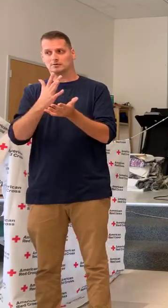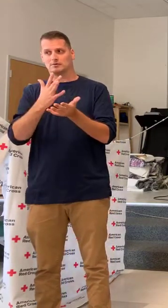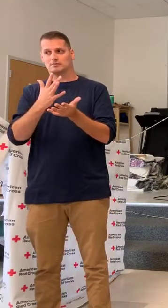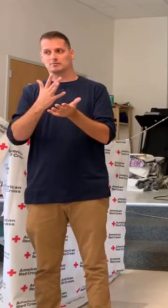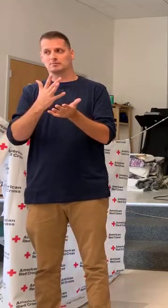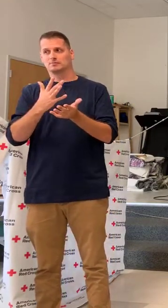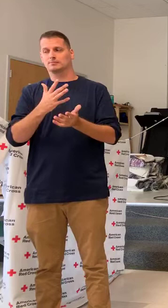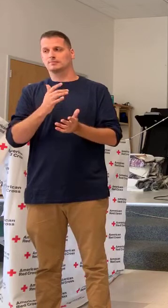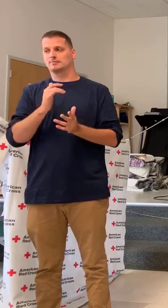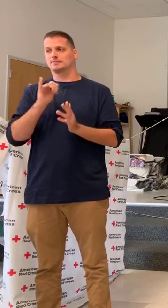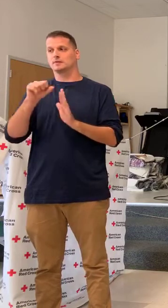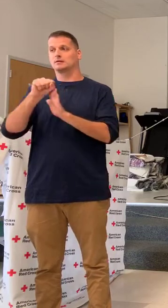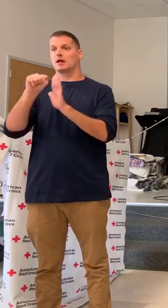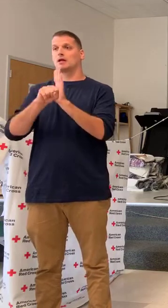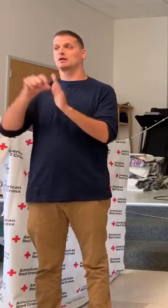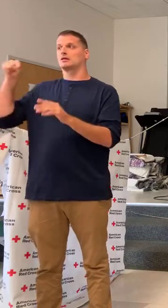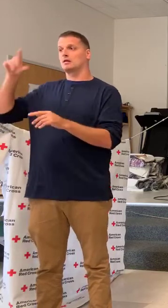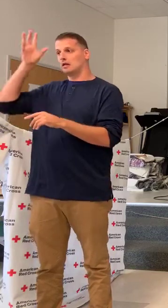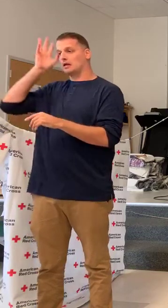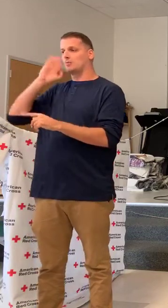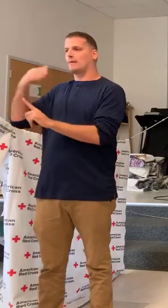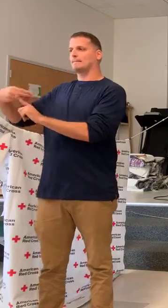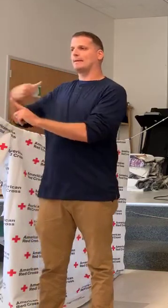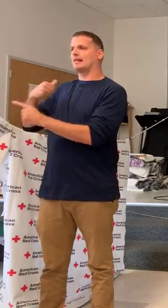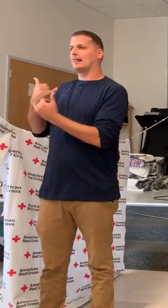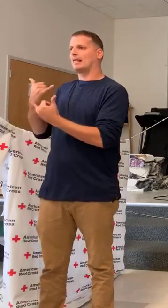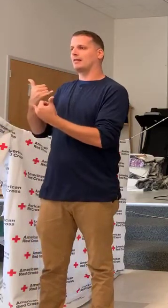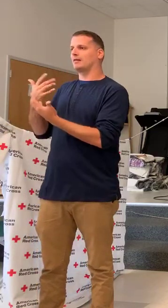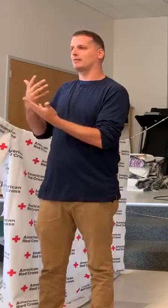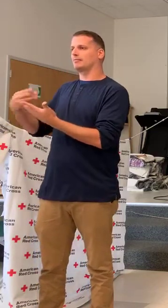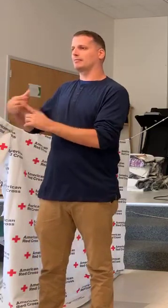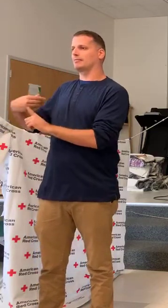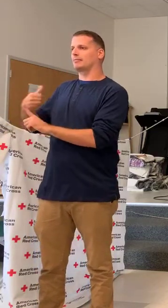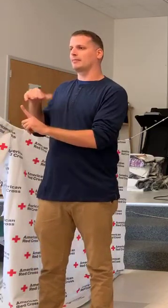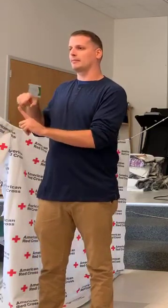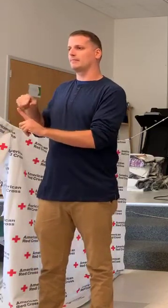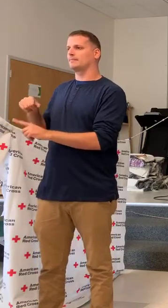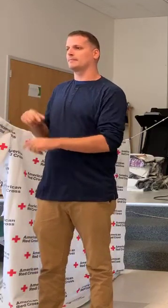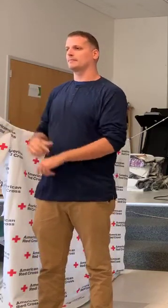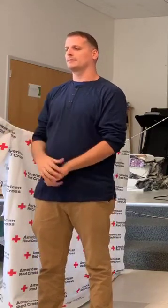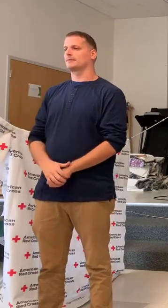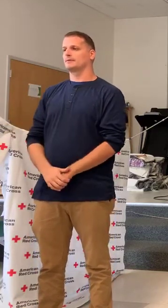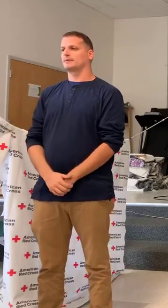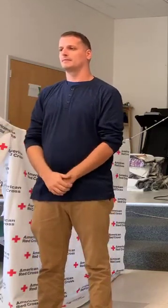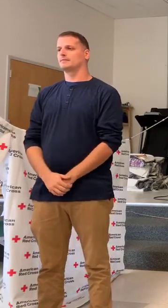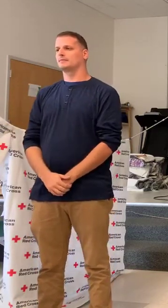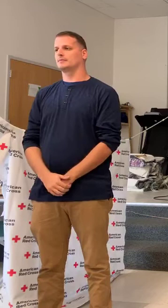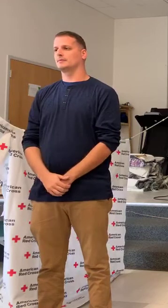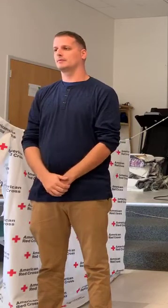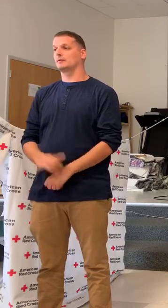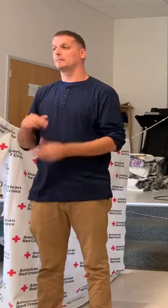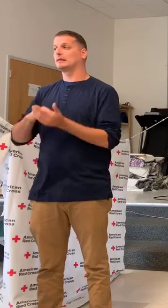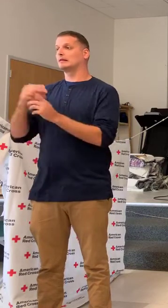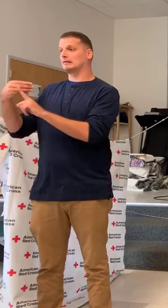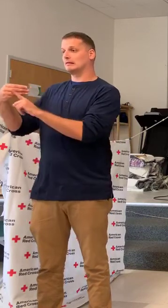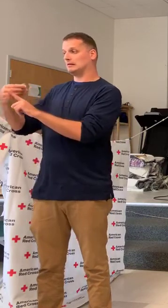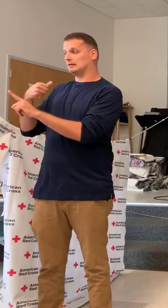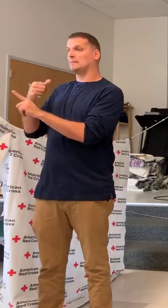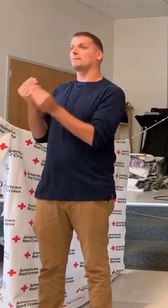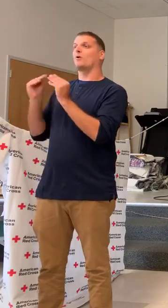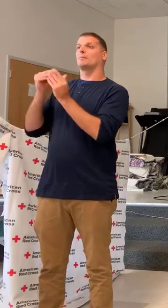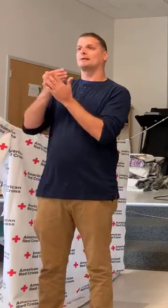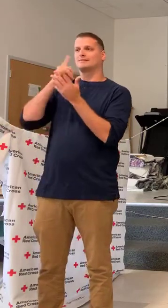is funding now. So what that does, it opens up funds for your clothing, food, and